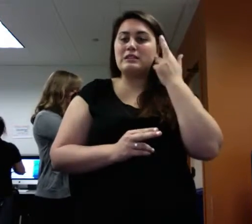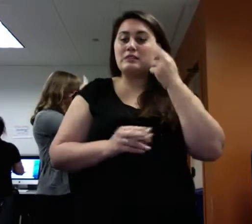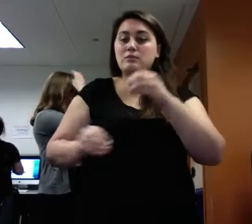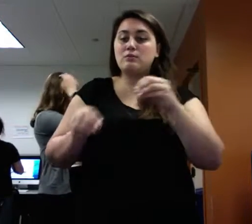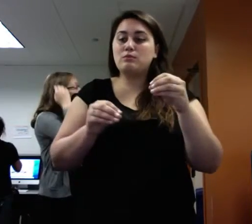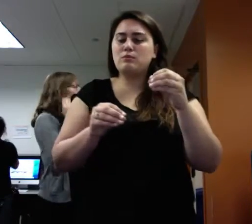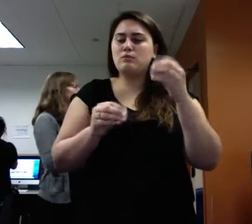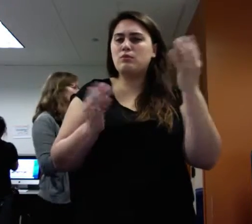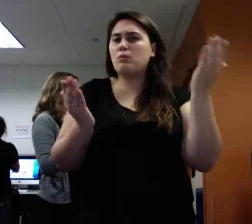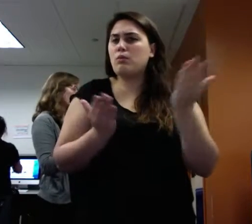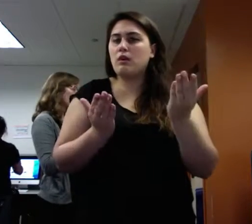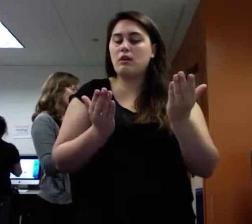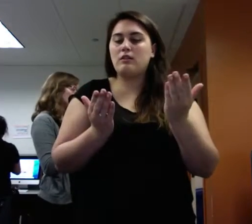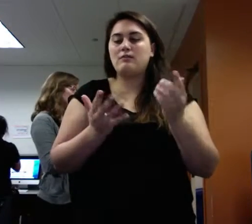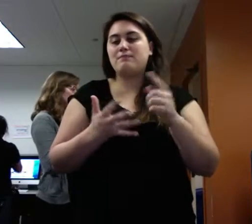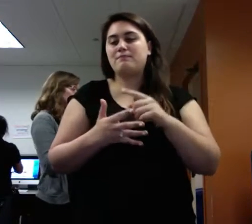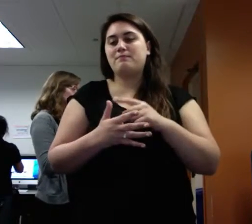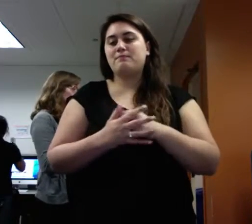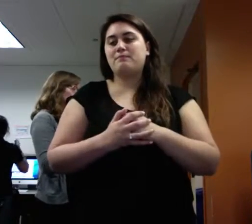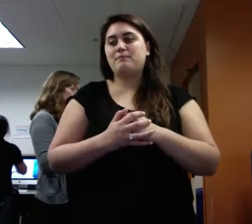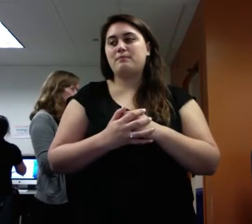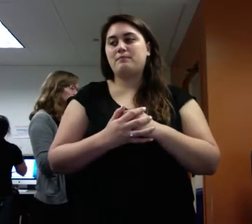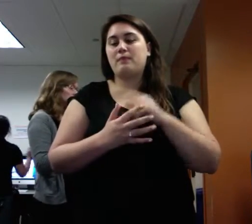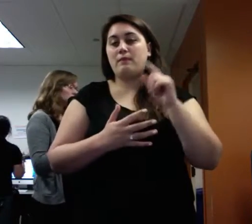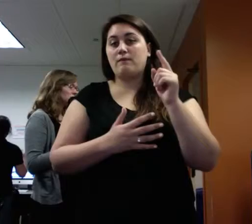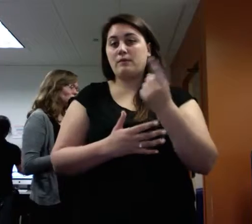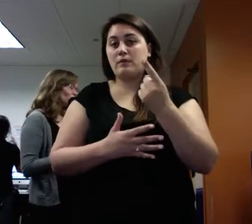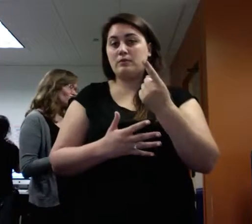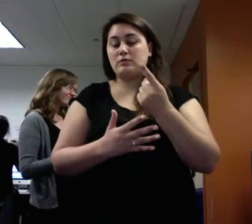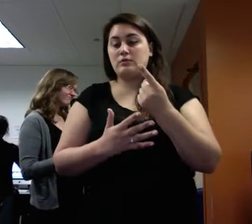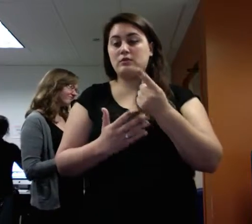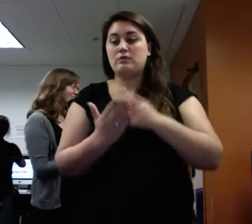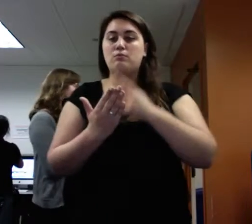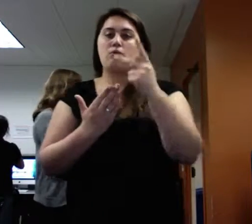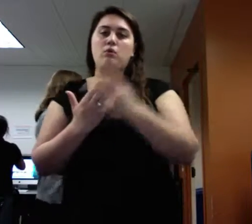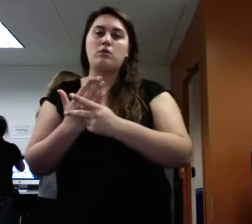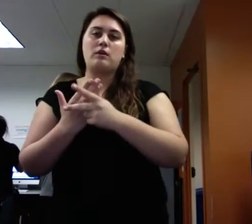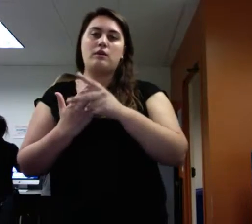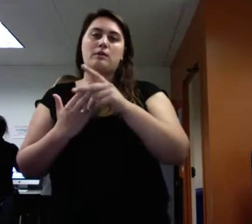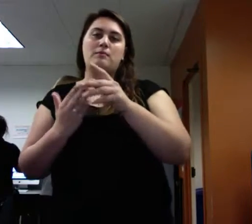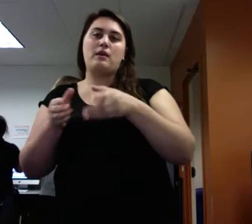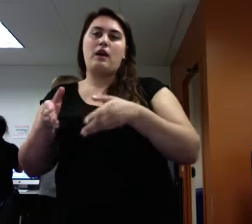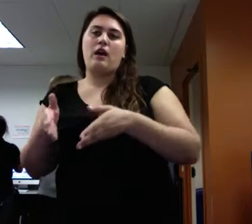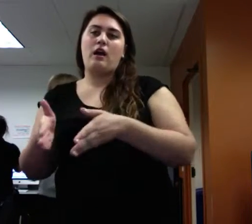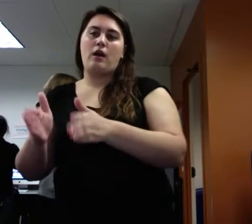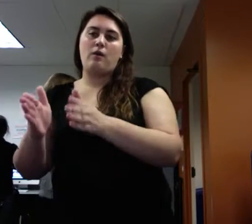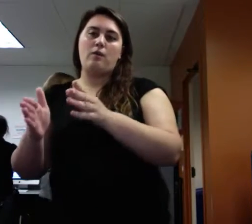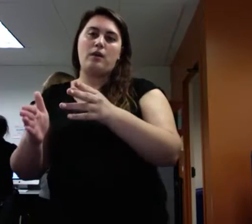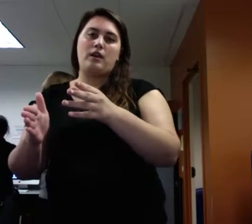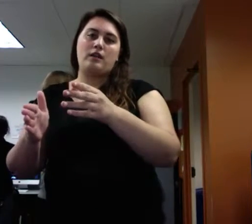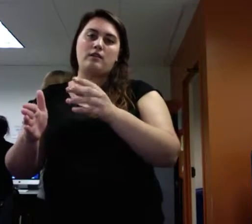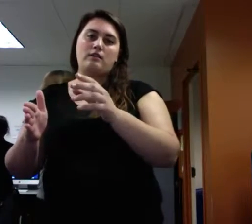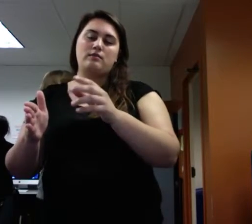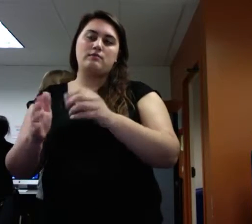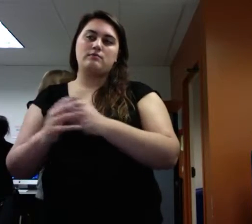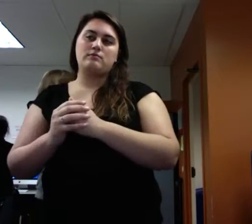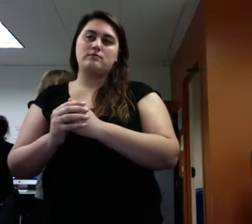cities. A first program was the Federal Highway Act. The Federal Highway Act